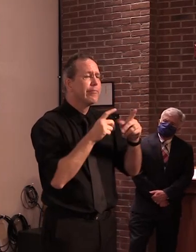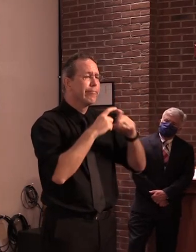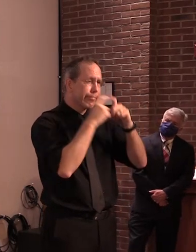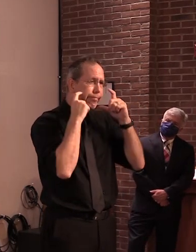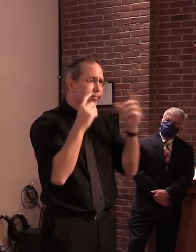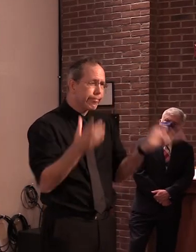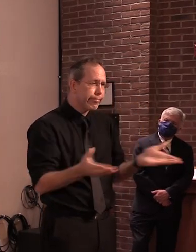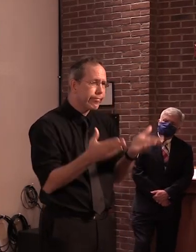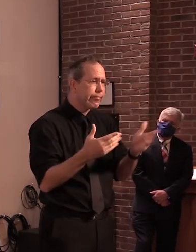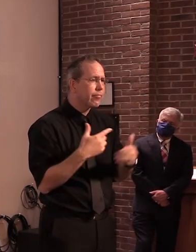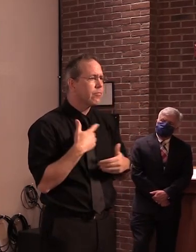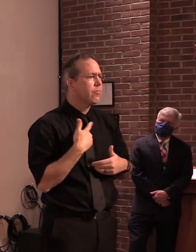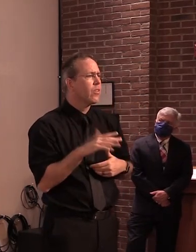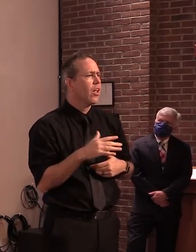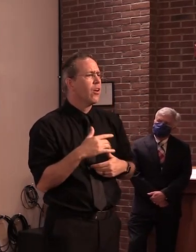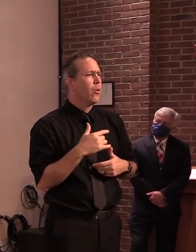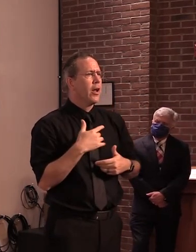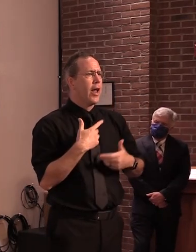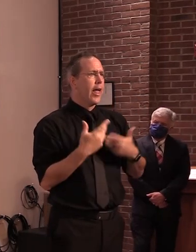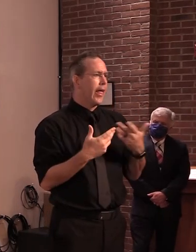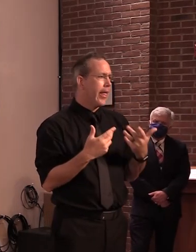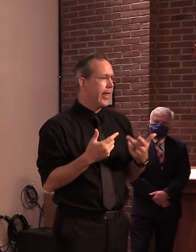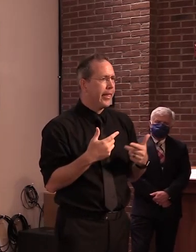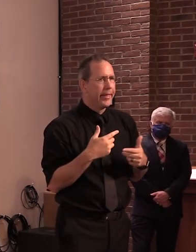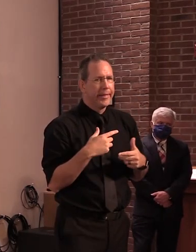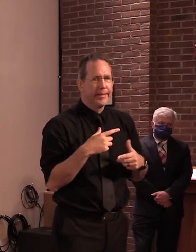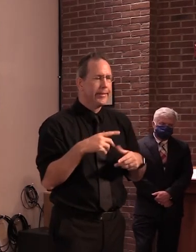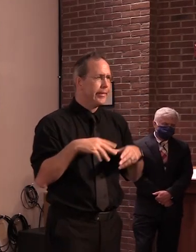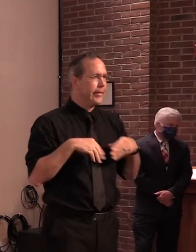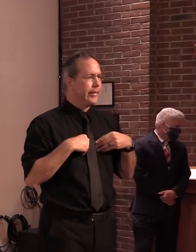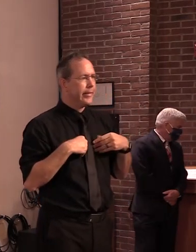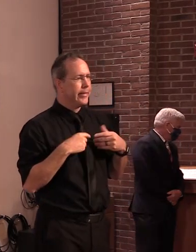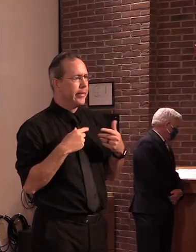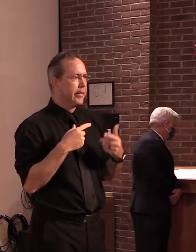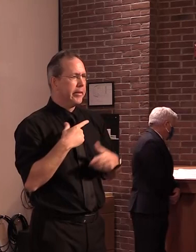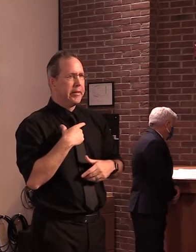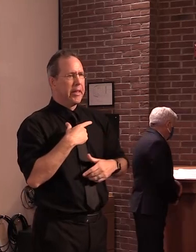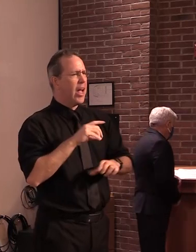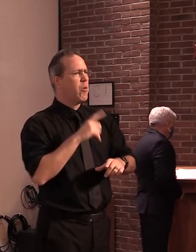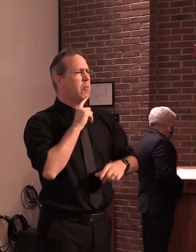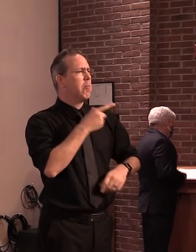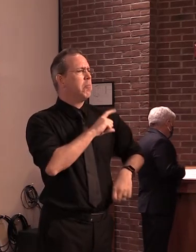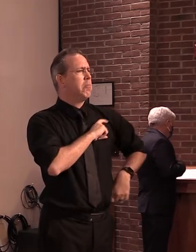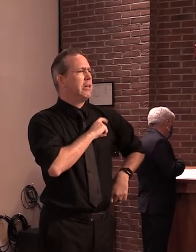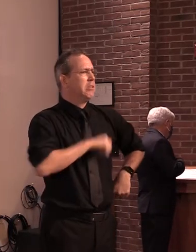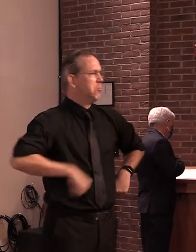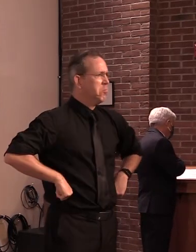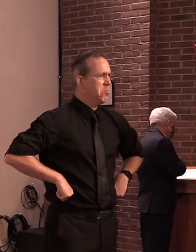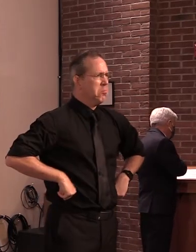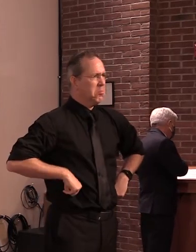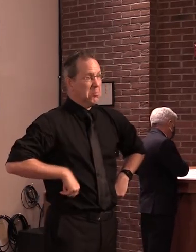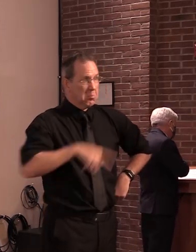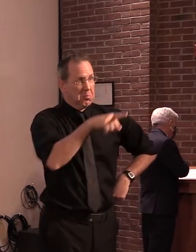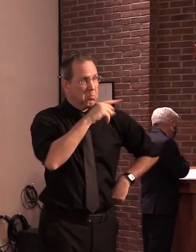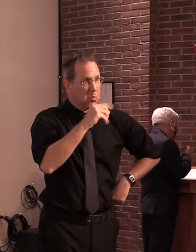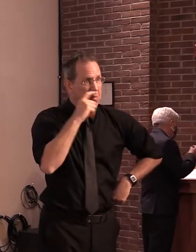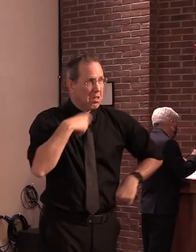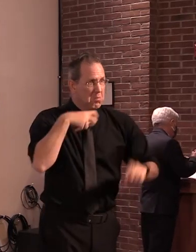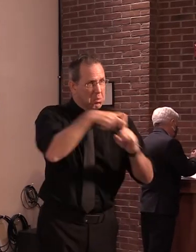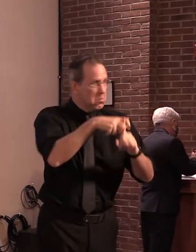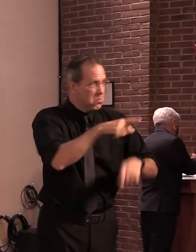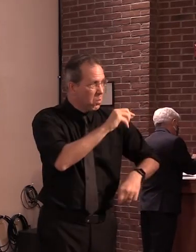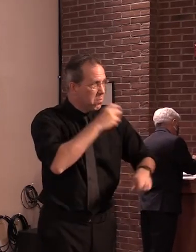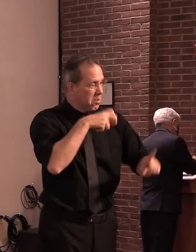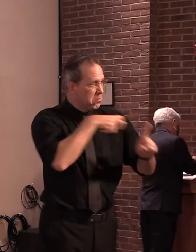fact that we don't want them to be in the middle of a controversy and put some of the store clerks, maybe some of the young store